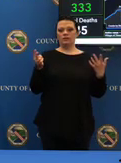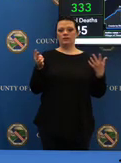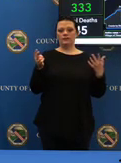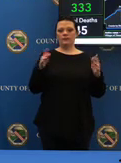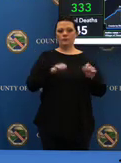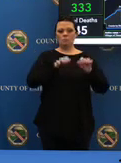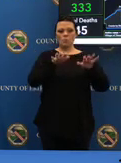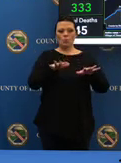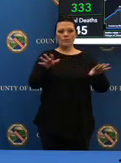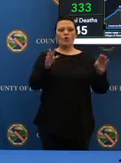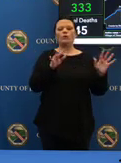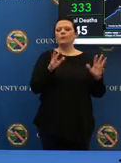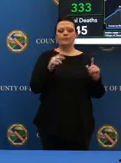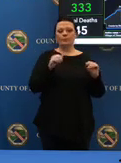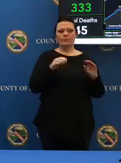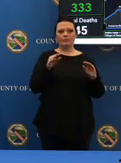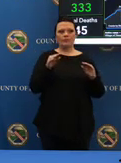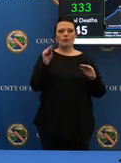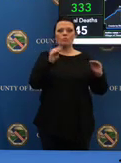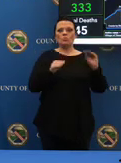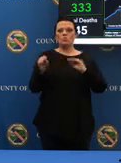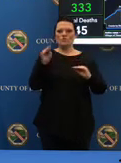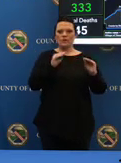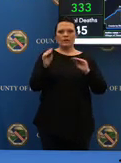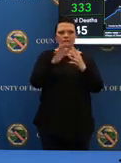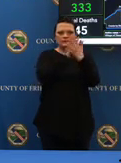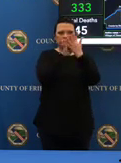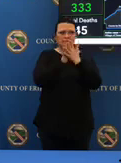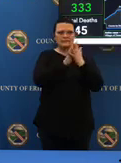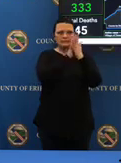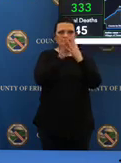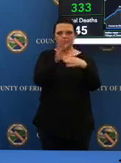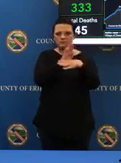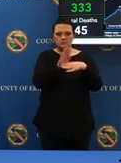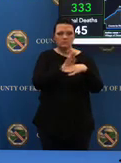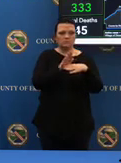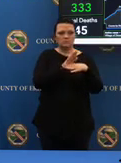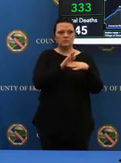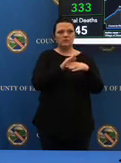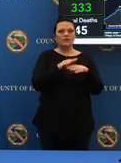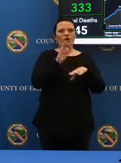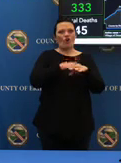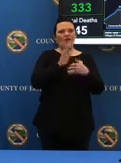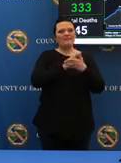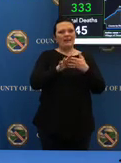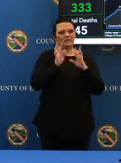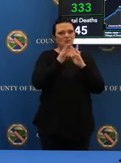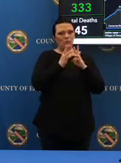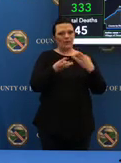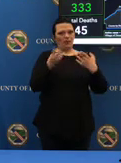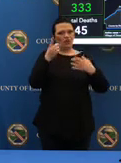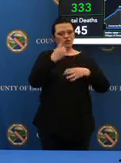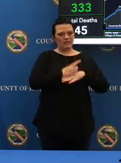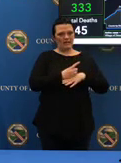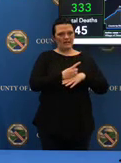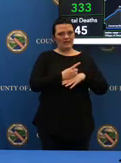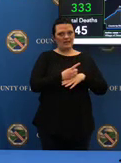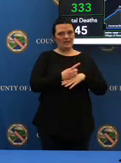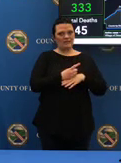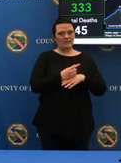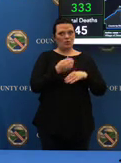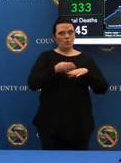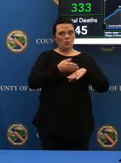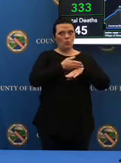movement generally on the days that are a little nicer out, and with the weather getting better, we are worried that many, many more people will want to continue